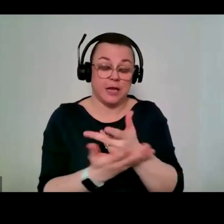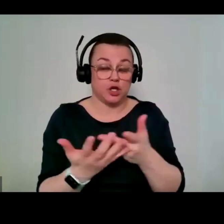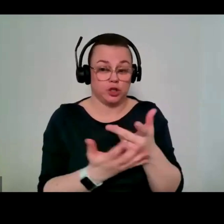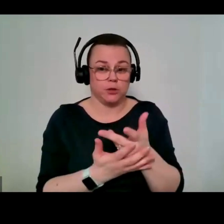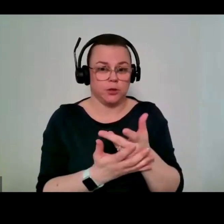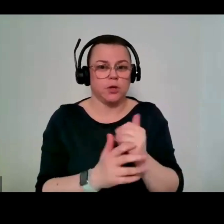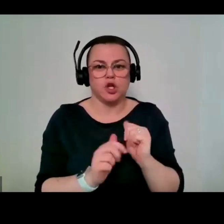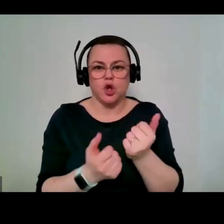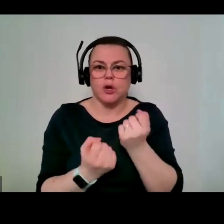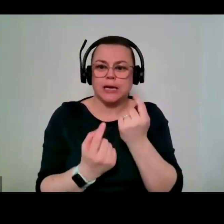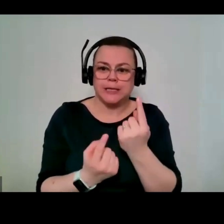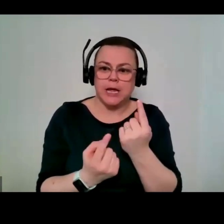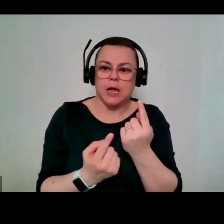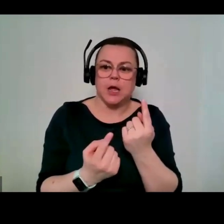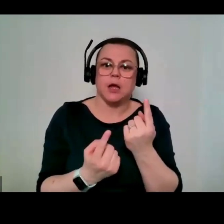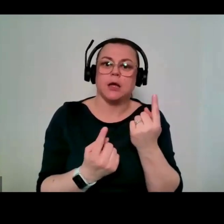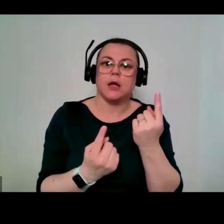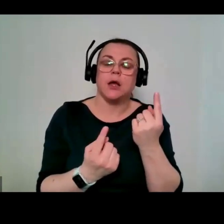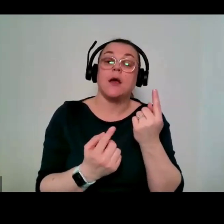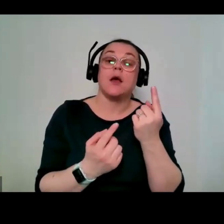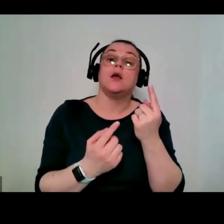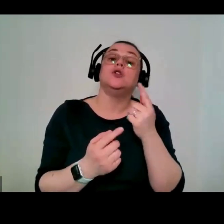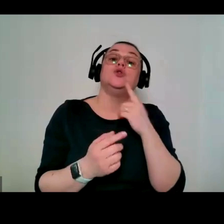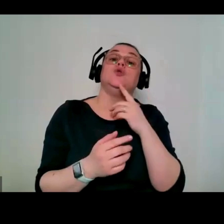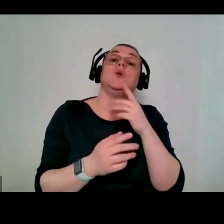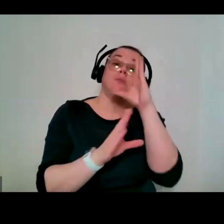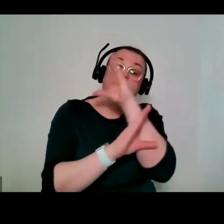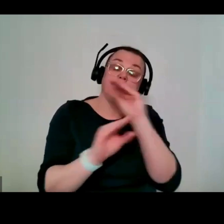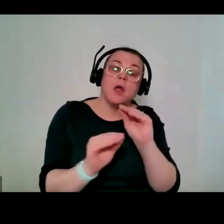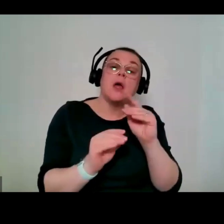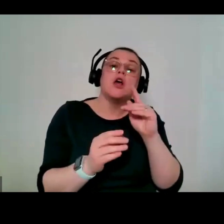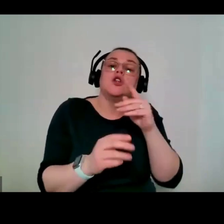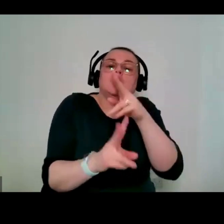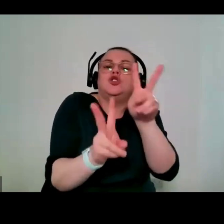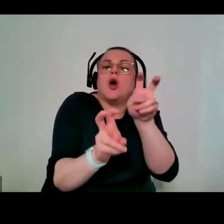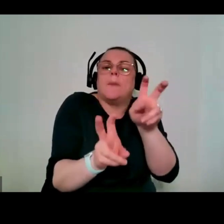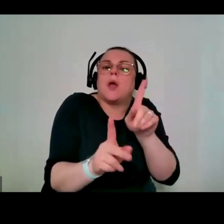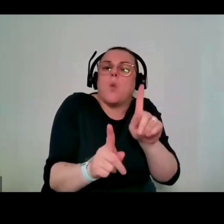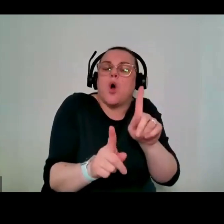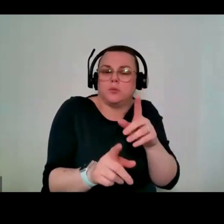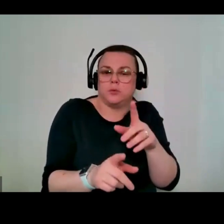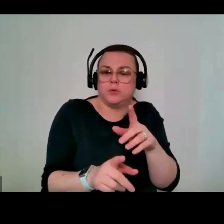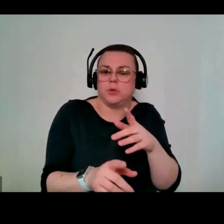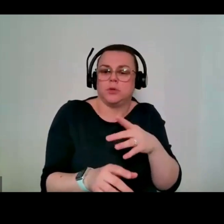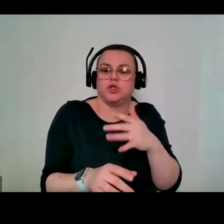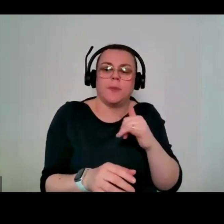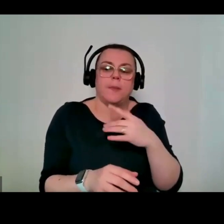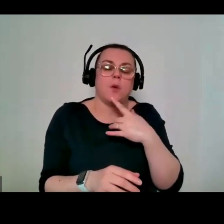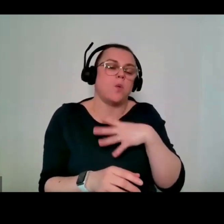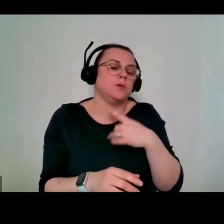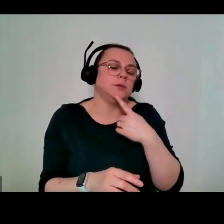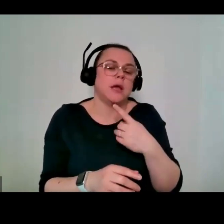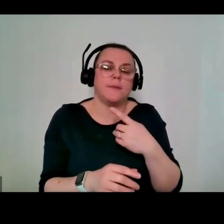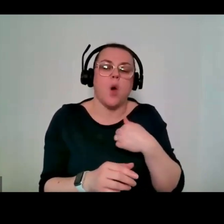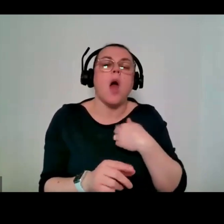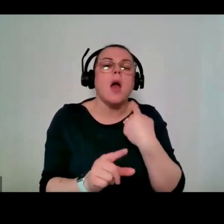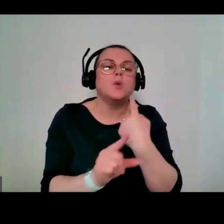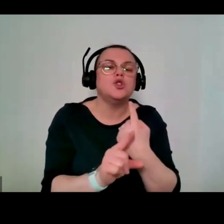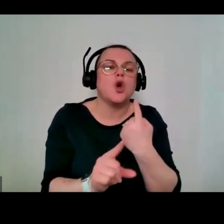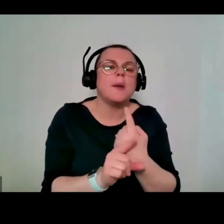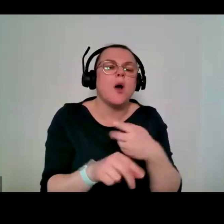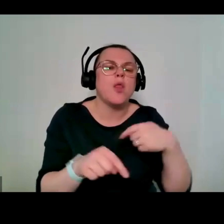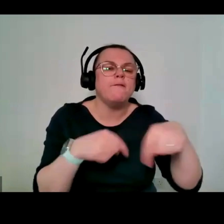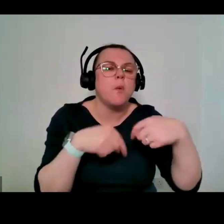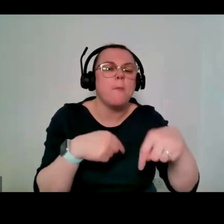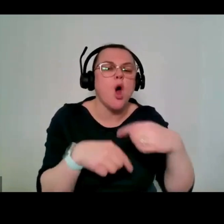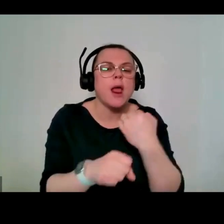for someone to introduce the topic to that deaf employee. They might want to say things like, "Oh, well, we're talking about the football